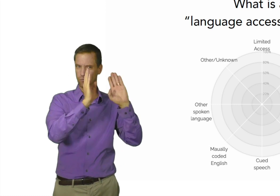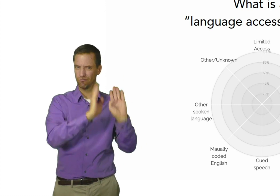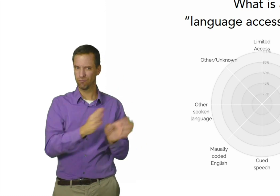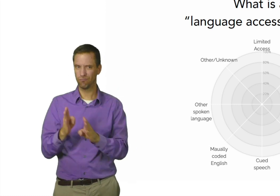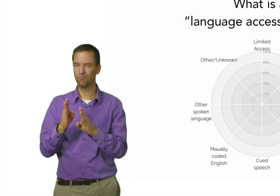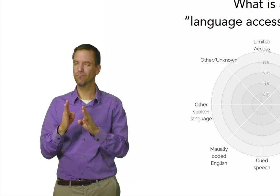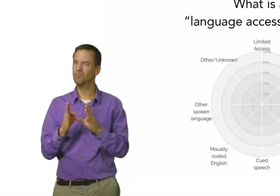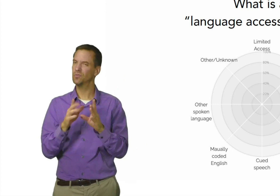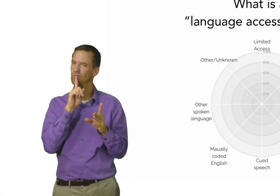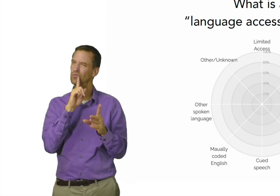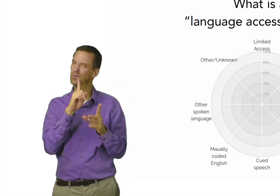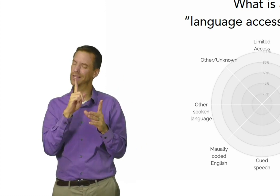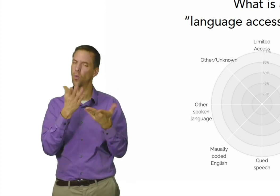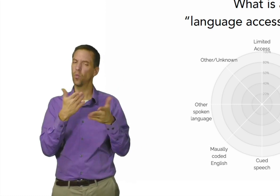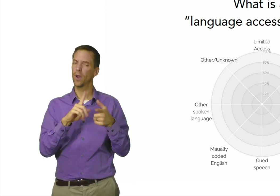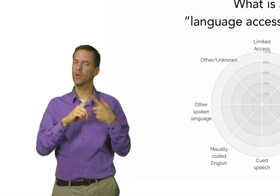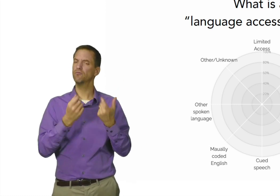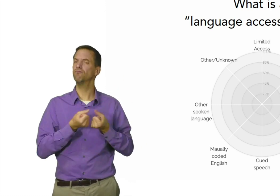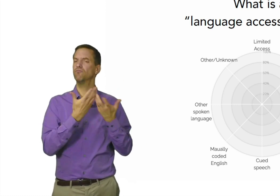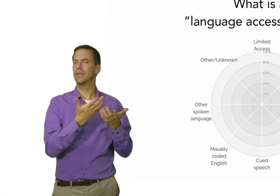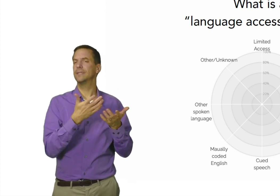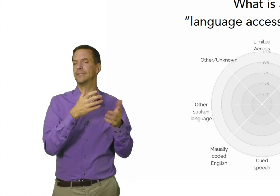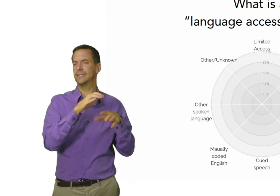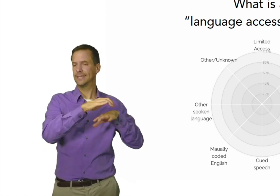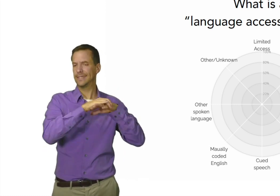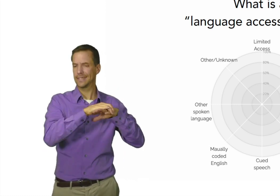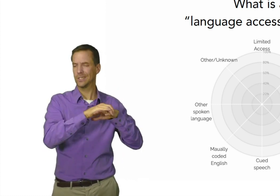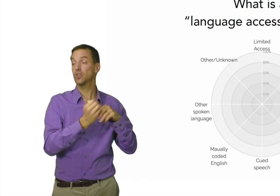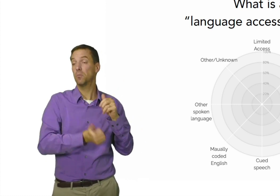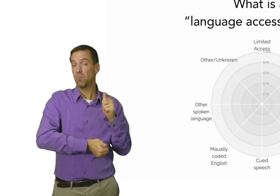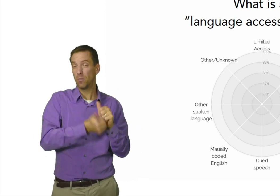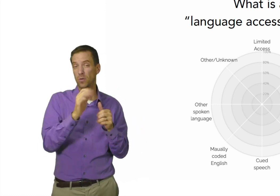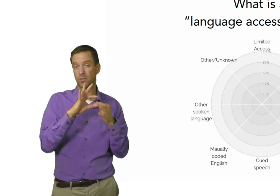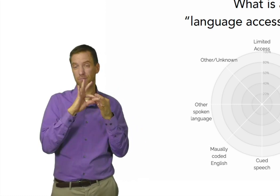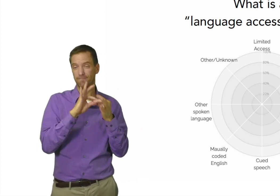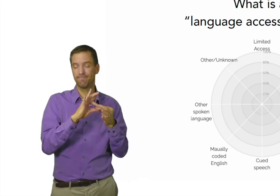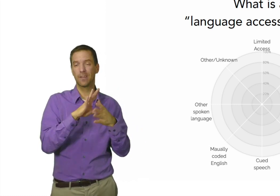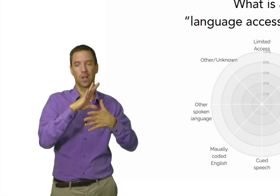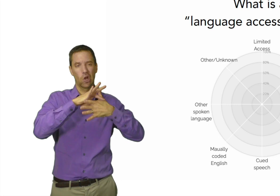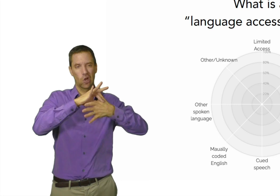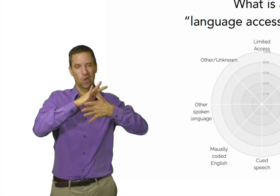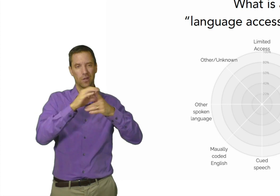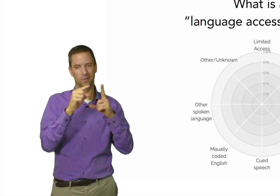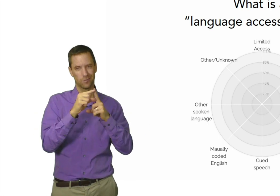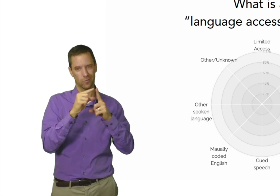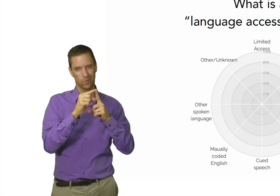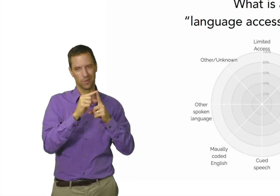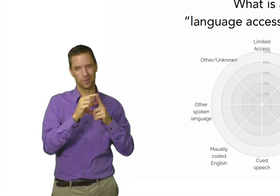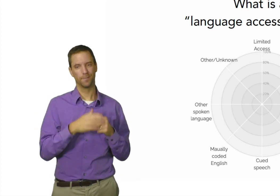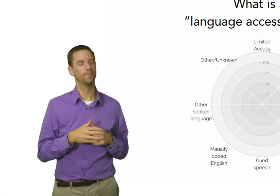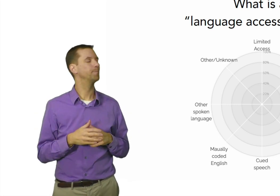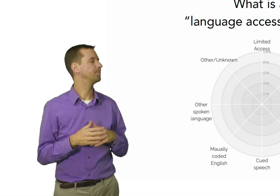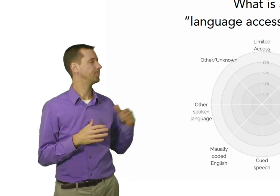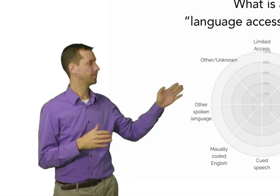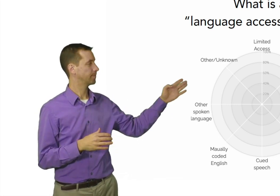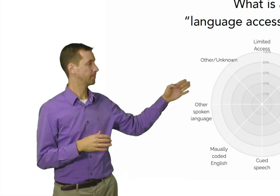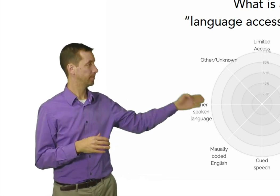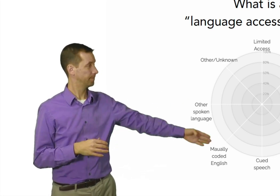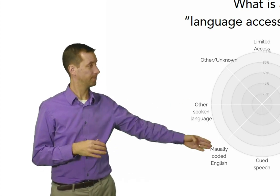from ASL but is typically expressed in English order, and is really just another way of expressing English that typically features